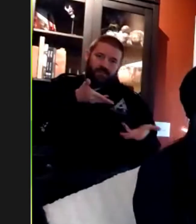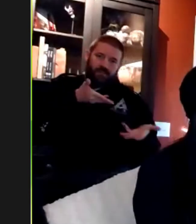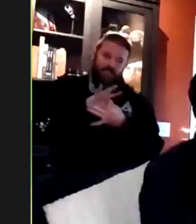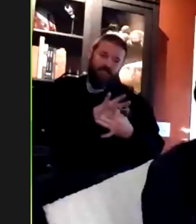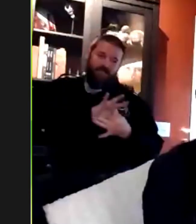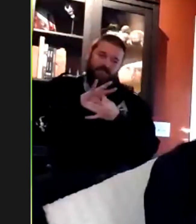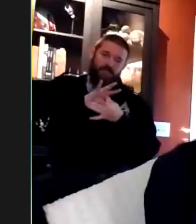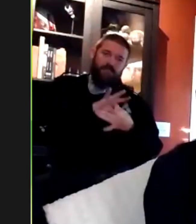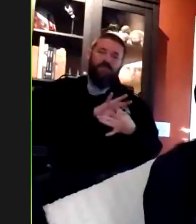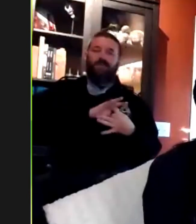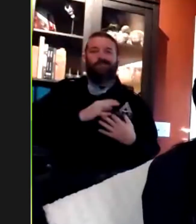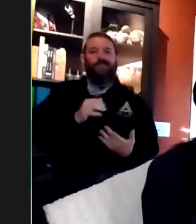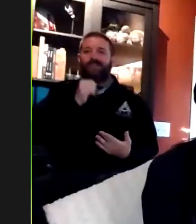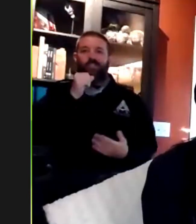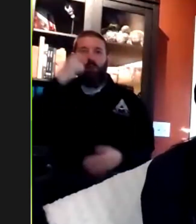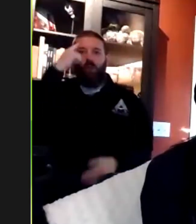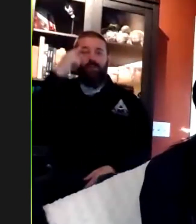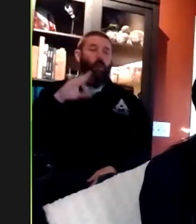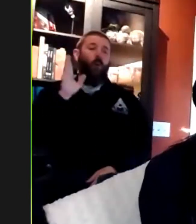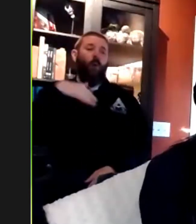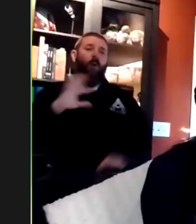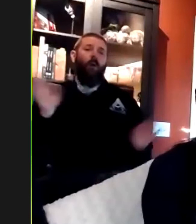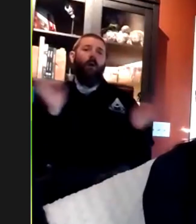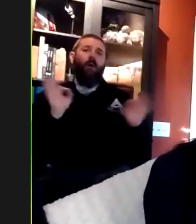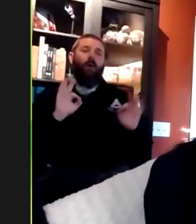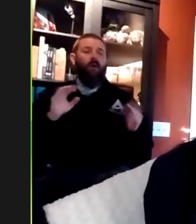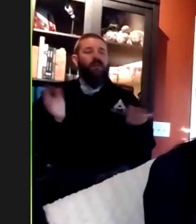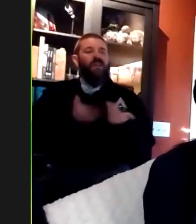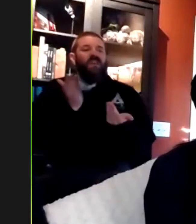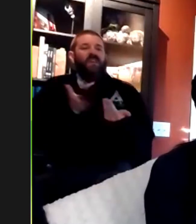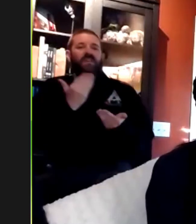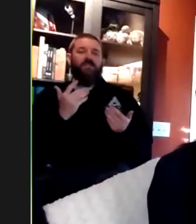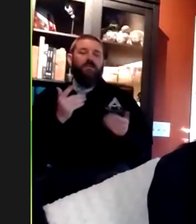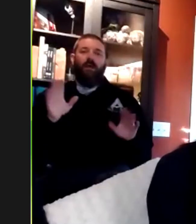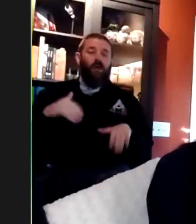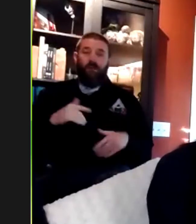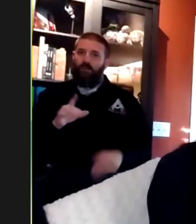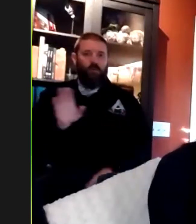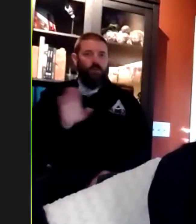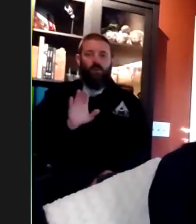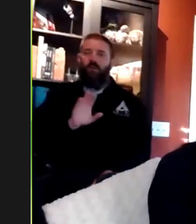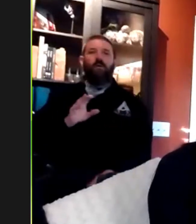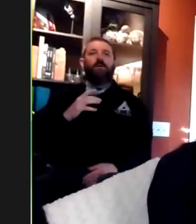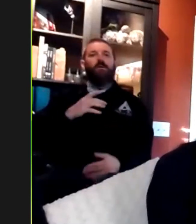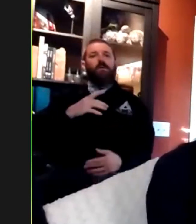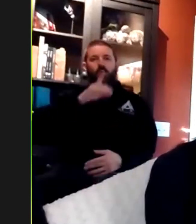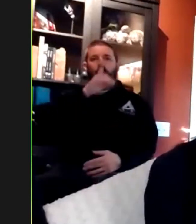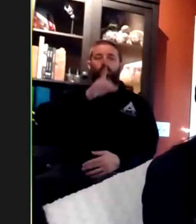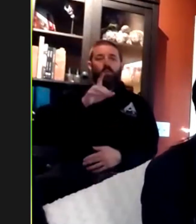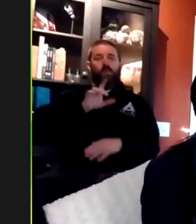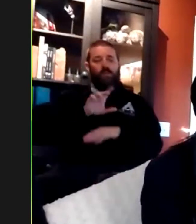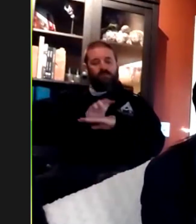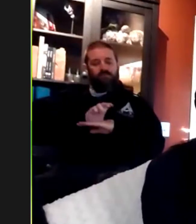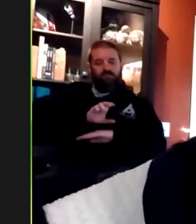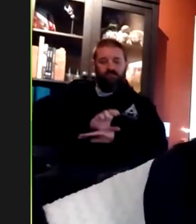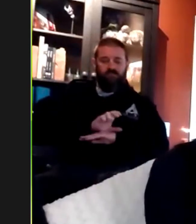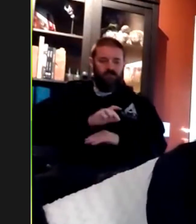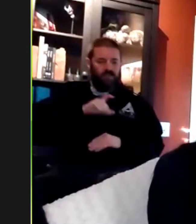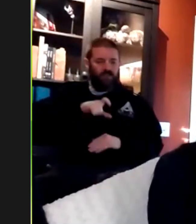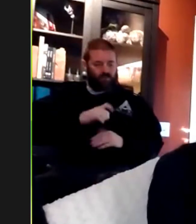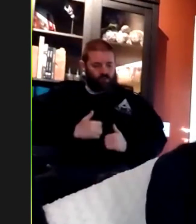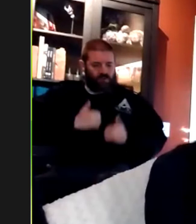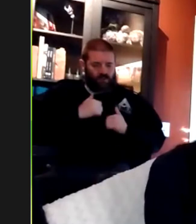it's easy, because it's definitely not, and it's a lifestyle for sure. The only reason that we can do this is because we